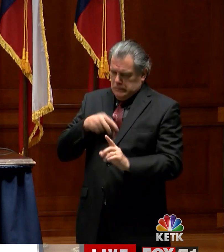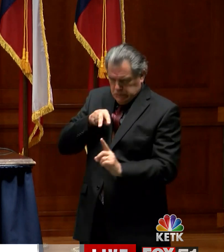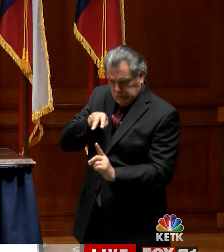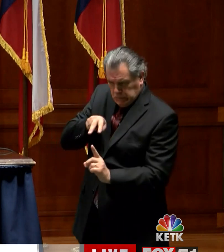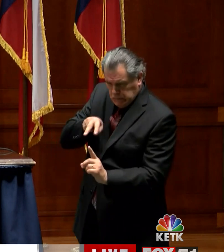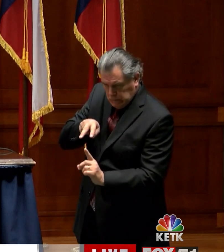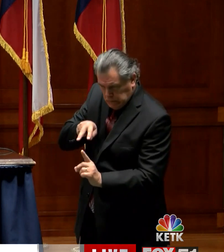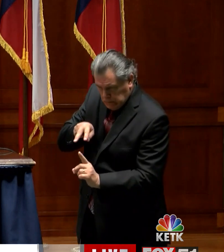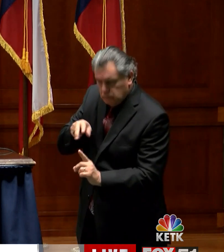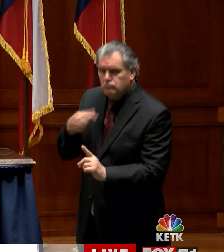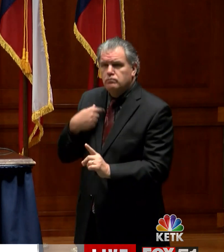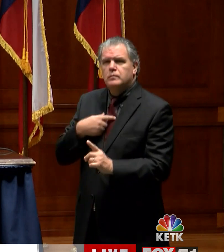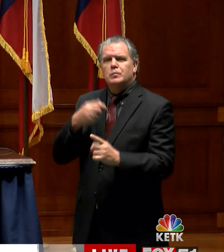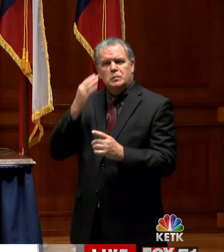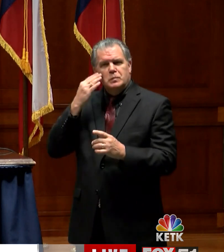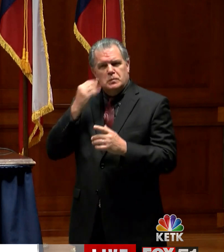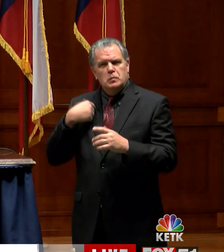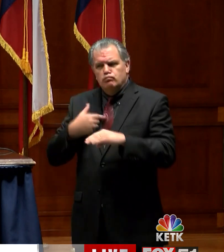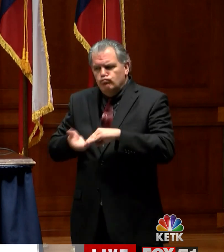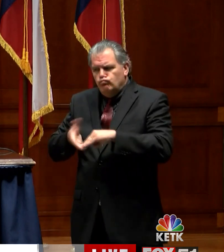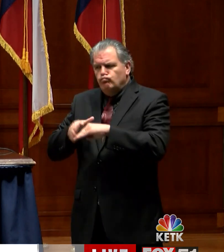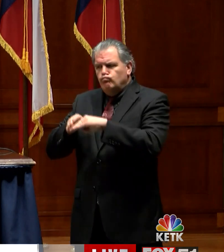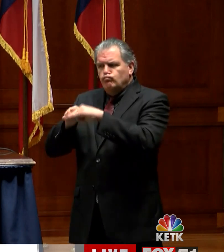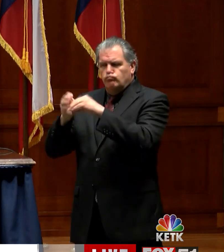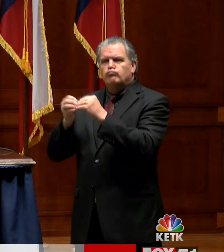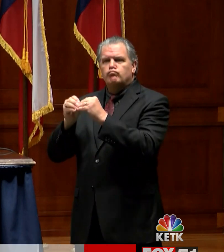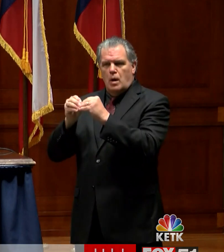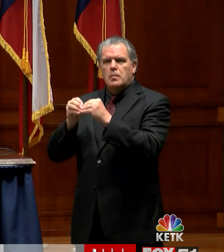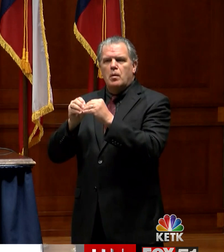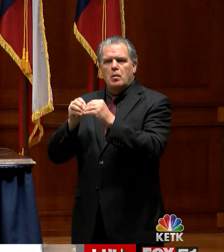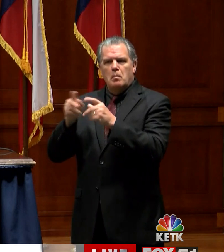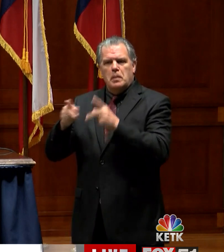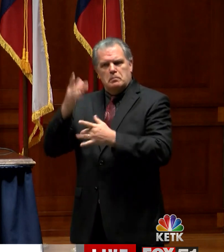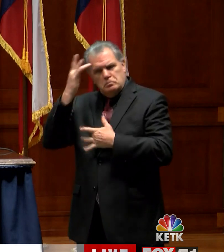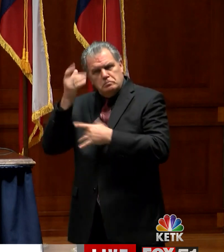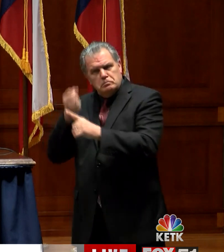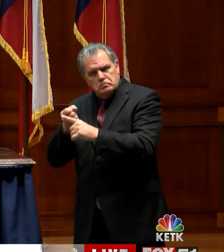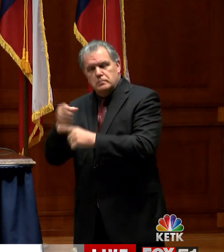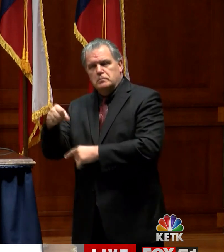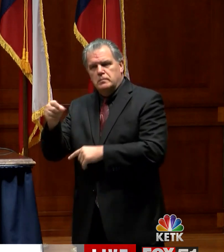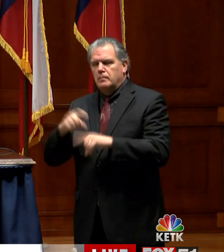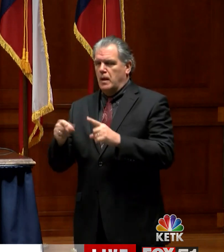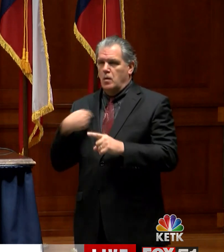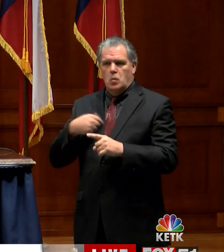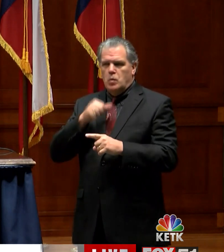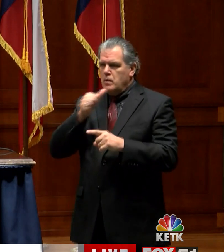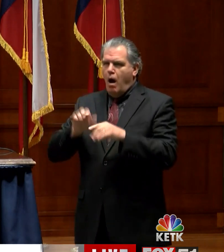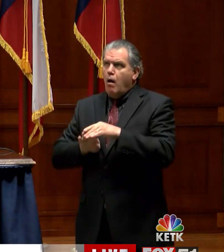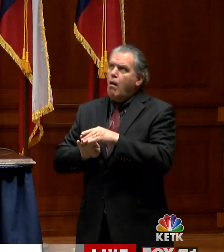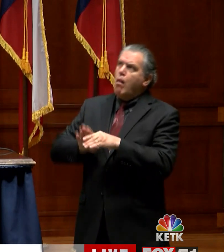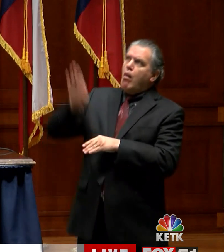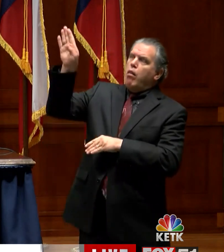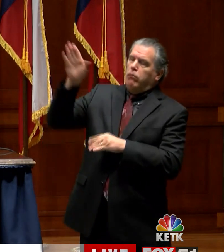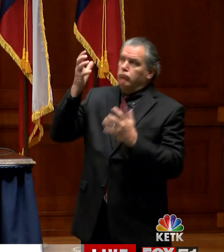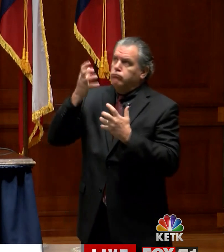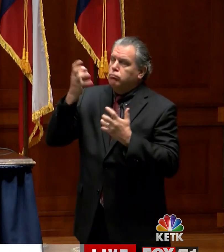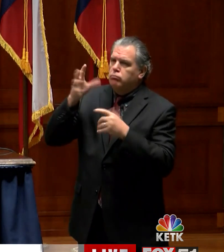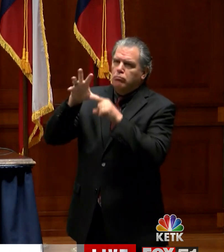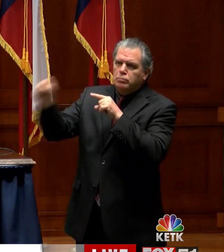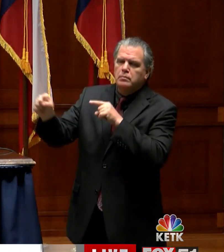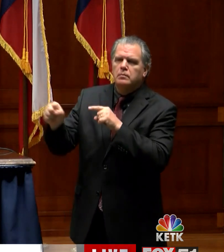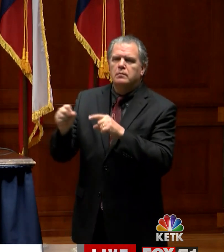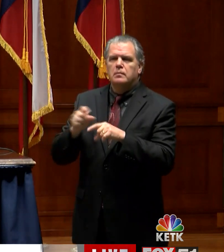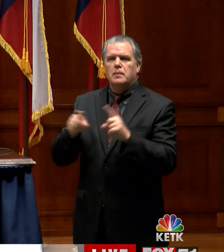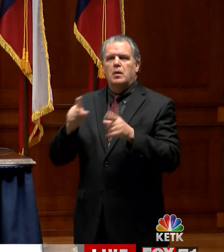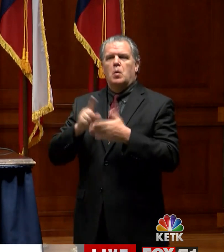We're still adding cases, clearly, but we're not on any kind of an exponential rise in the number of cases. And as the Commissioner